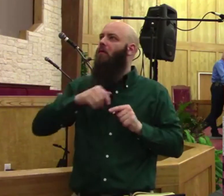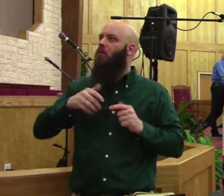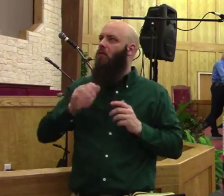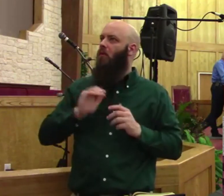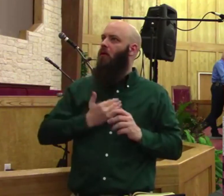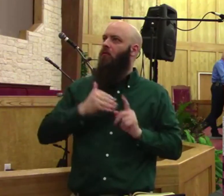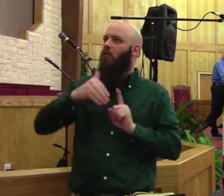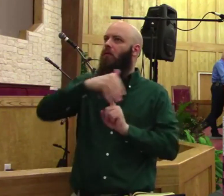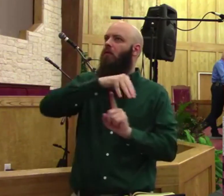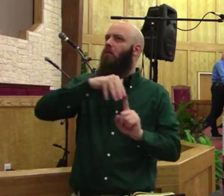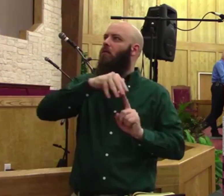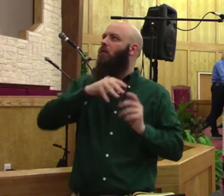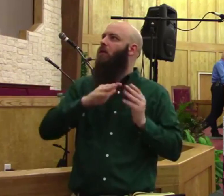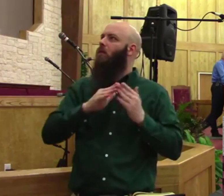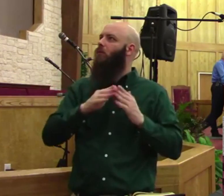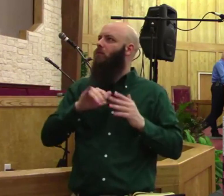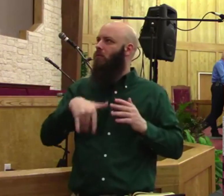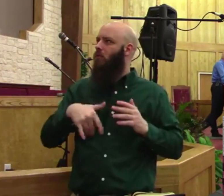spend our everyday life